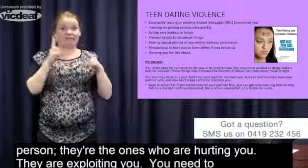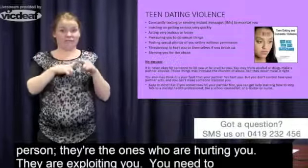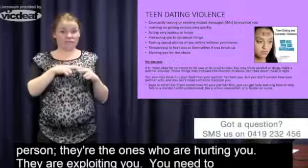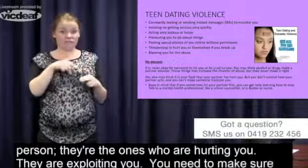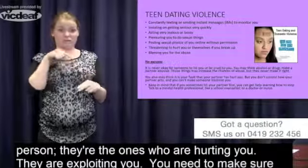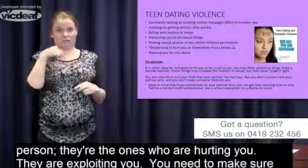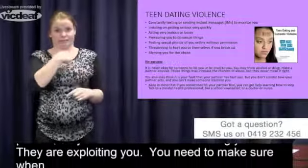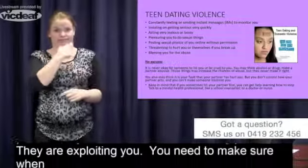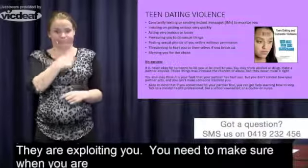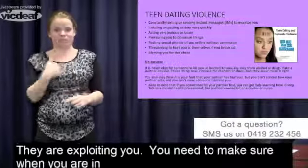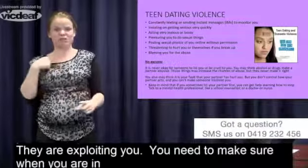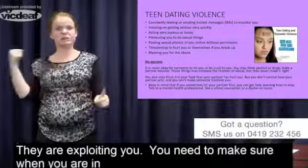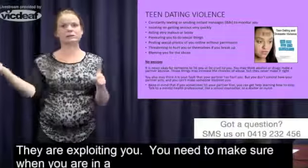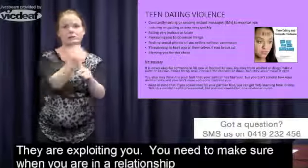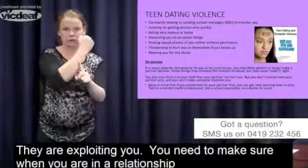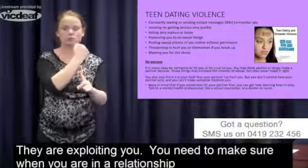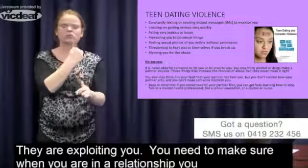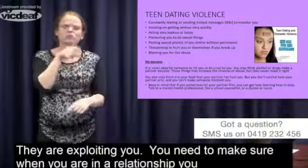have respect for each other.